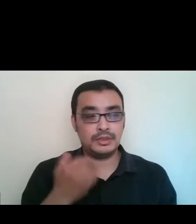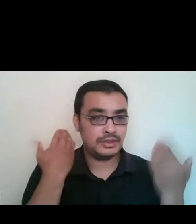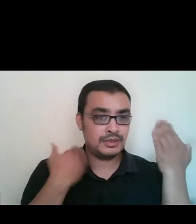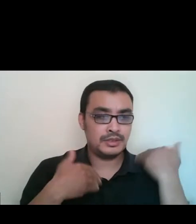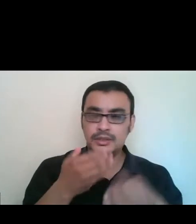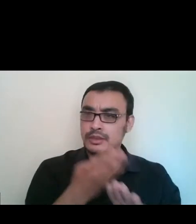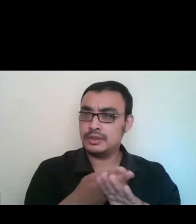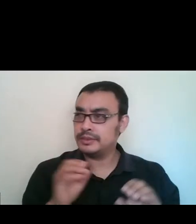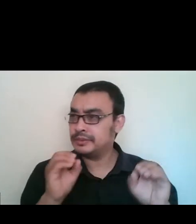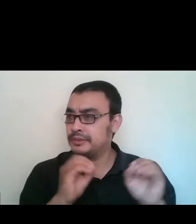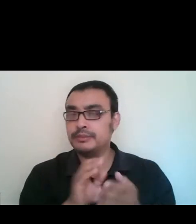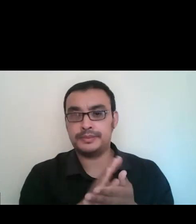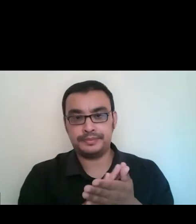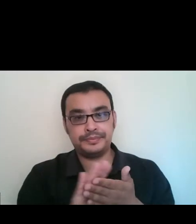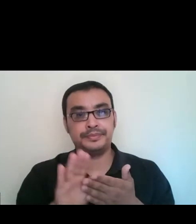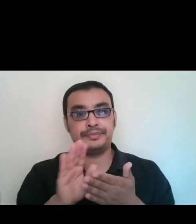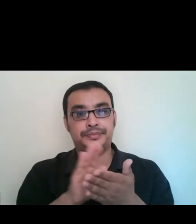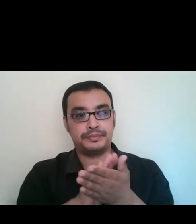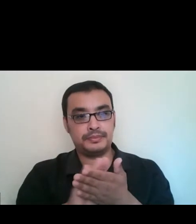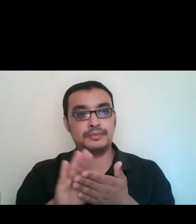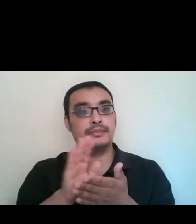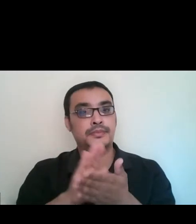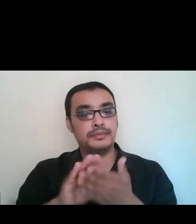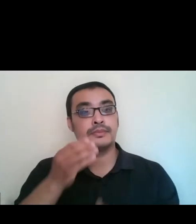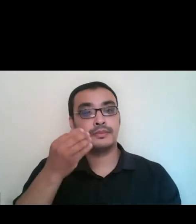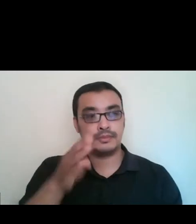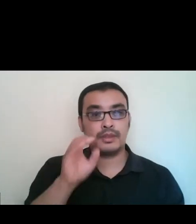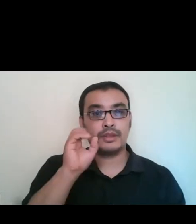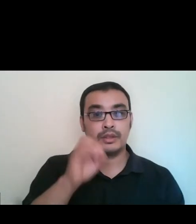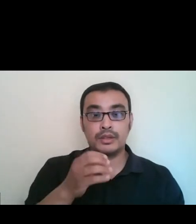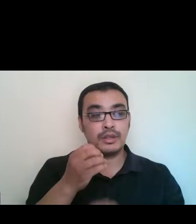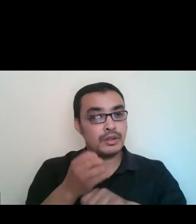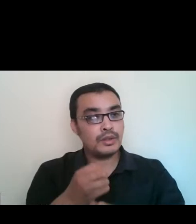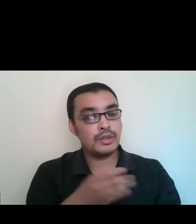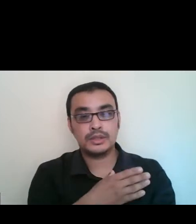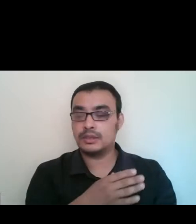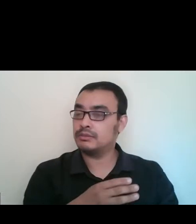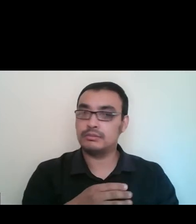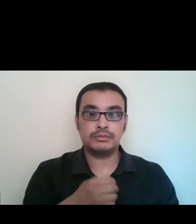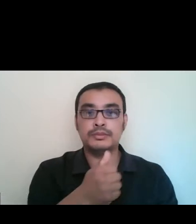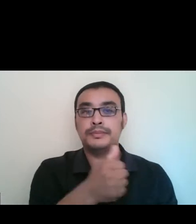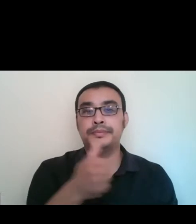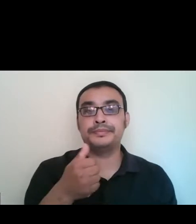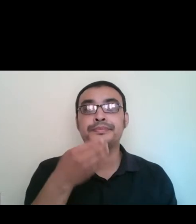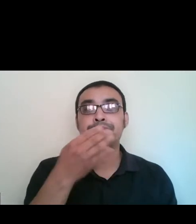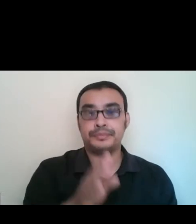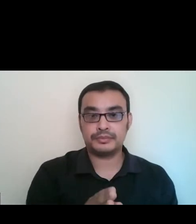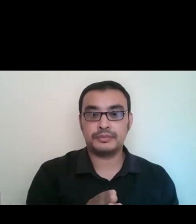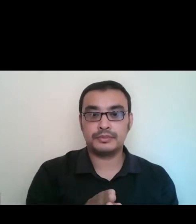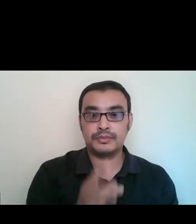process, but the impact is really great.